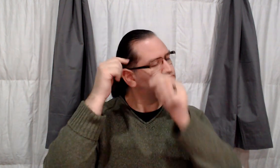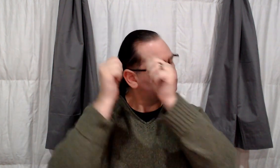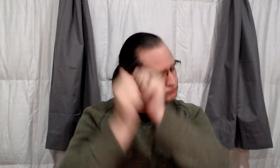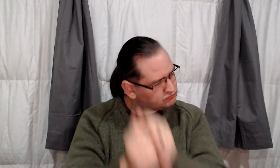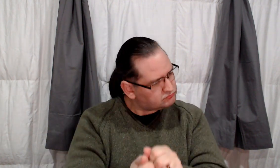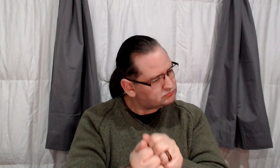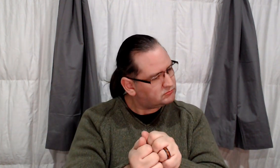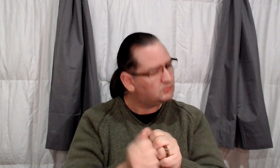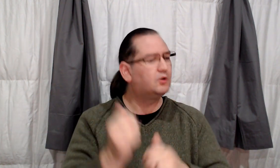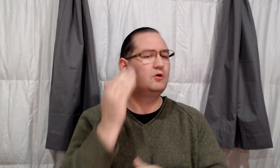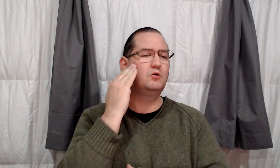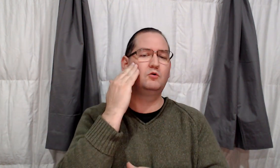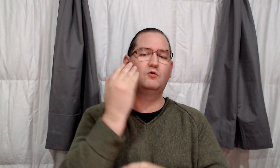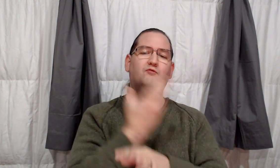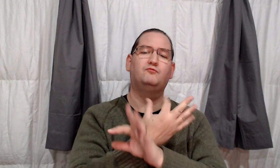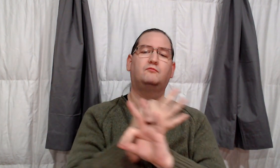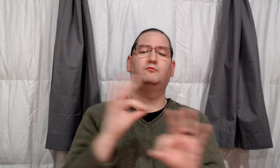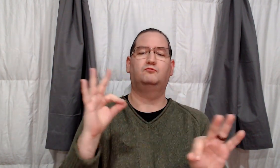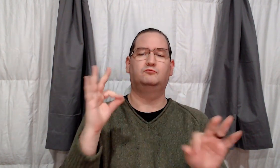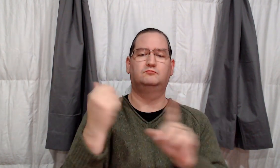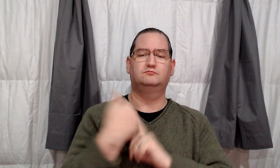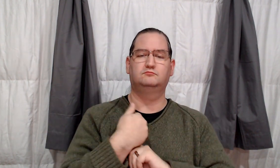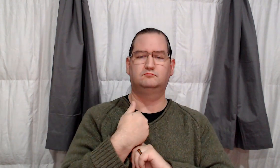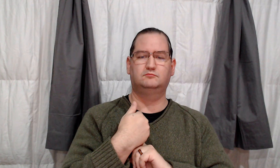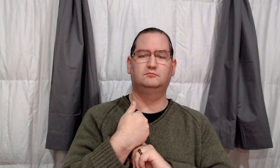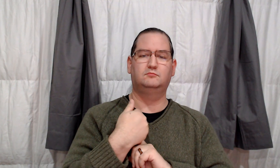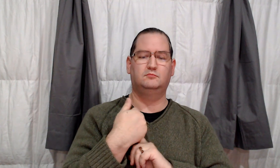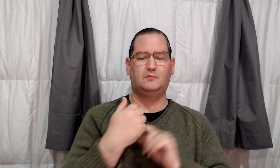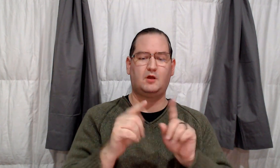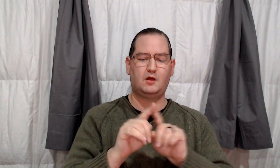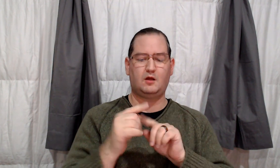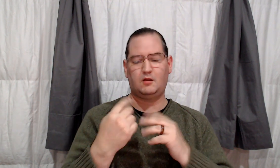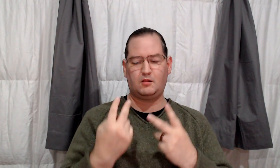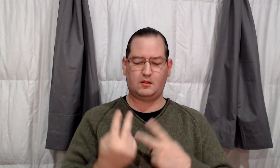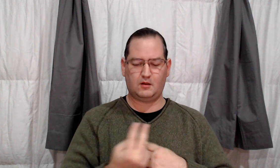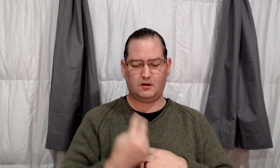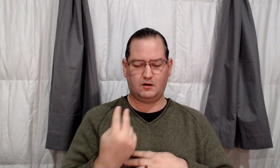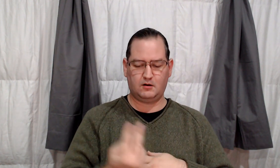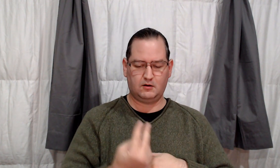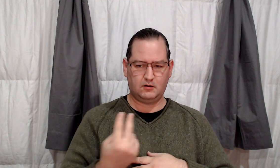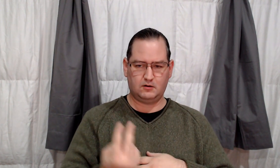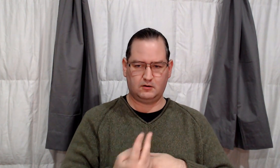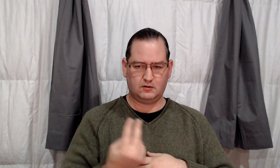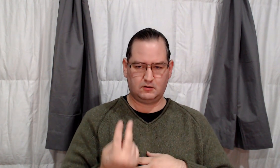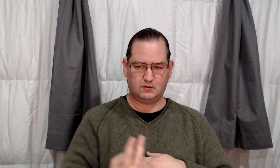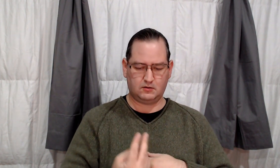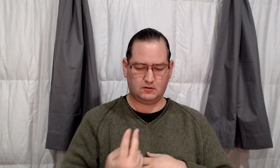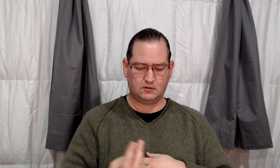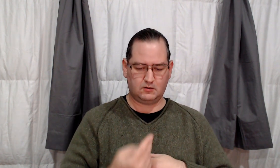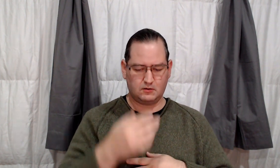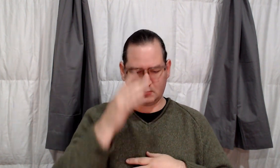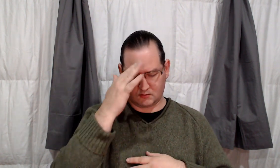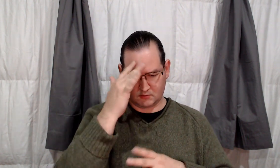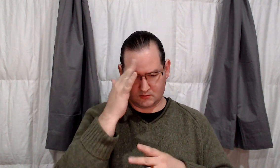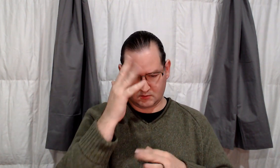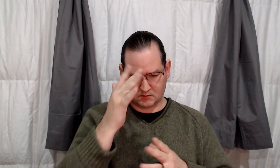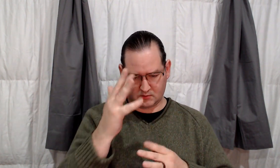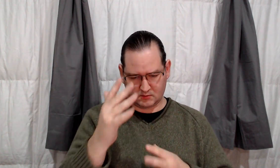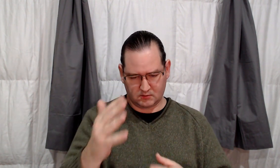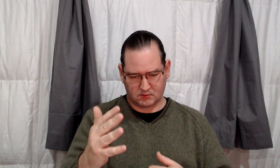that drifting, relaxed state of mind, where thoughts drift by like dreams,